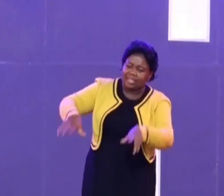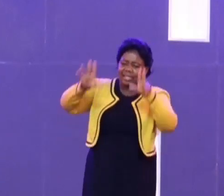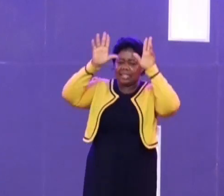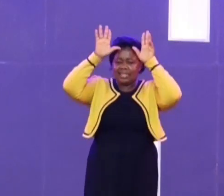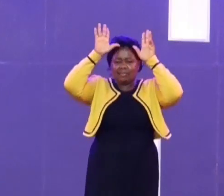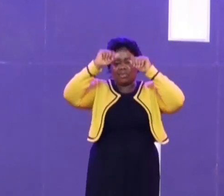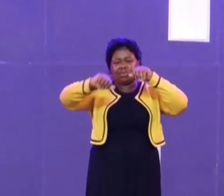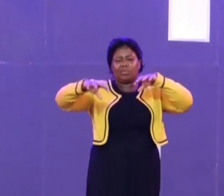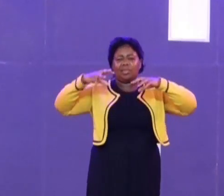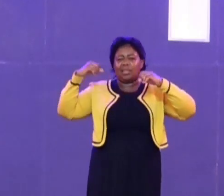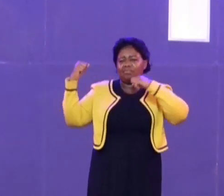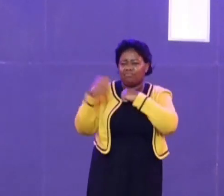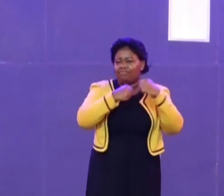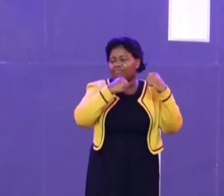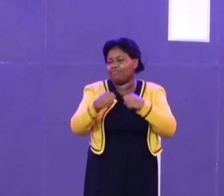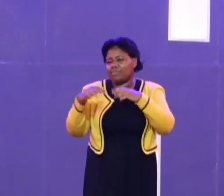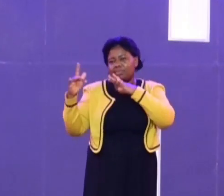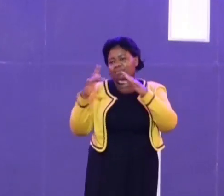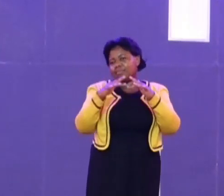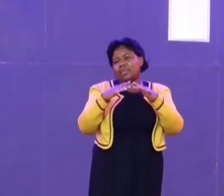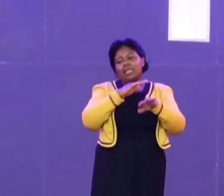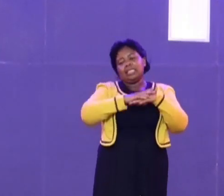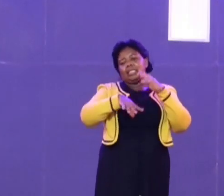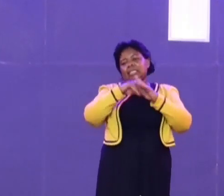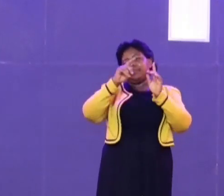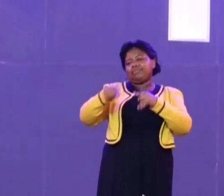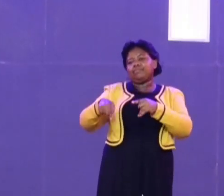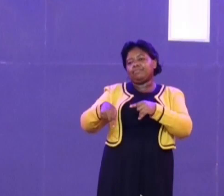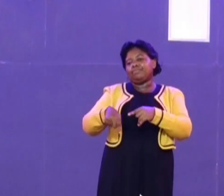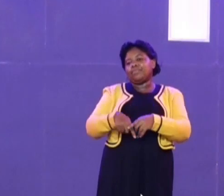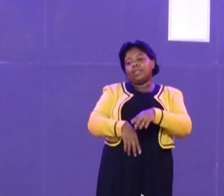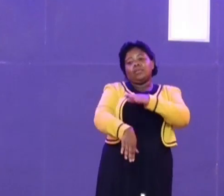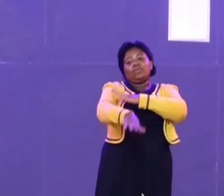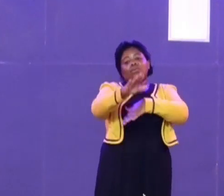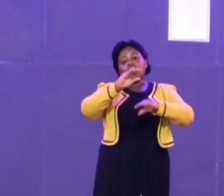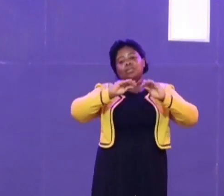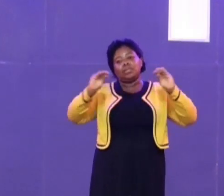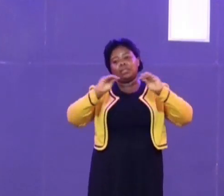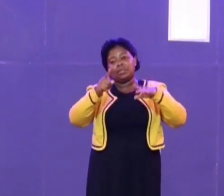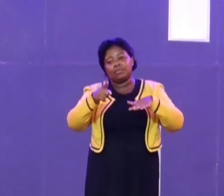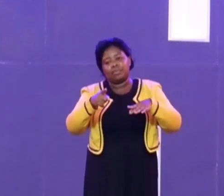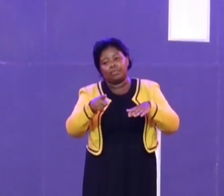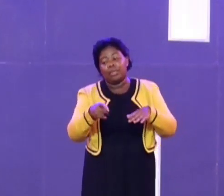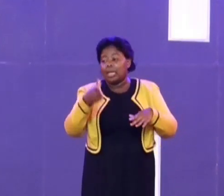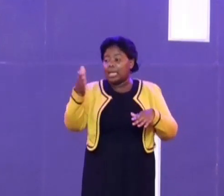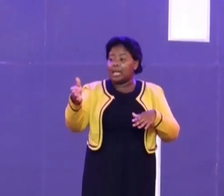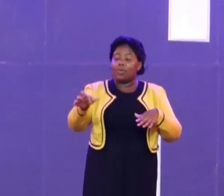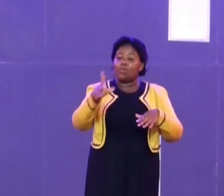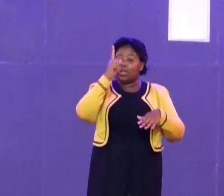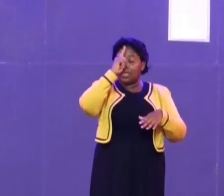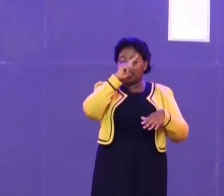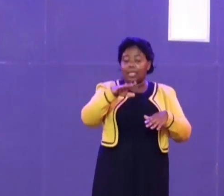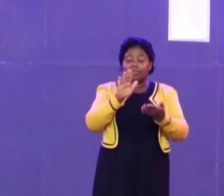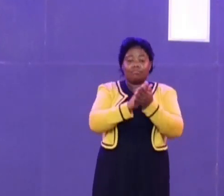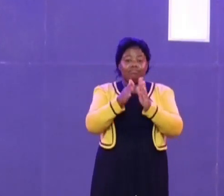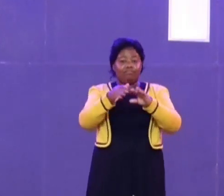out demons, you've done spiritual warfare, it doesn't go. Mukama ashomesha. The Lord teaches. Uno bamushomesha katika baka. Now the king